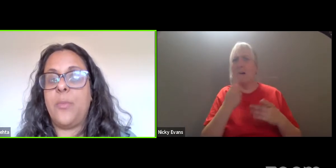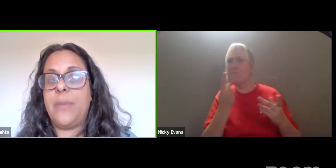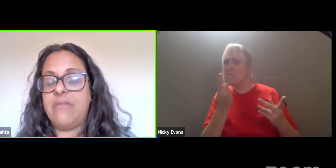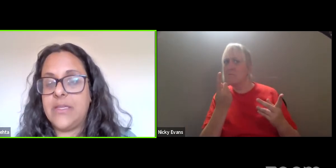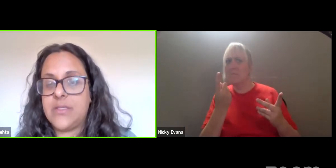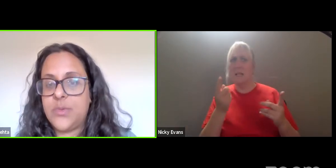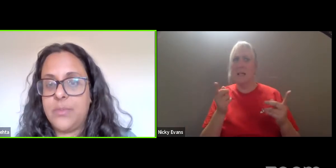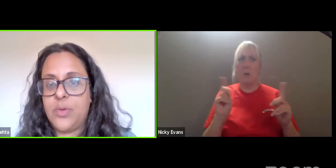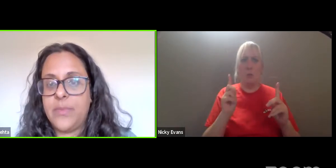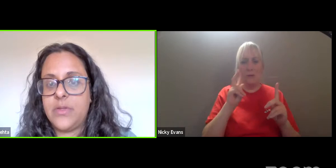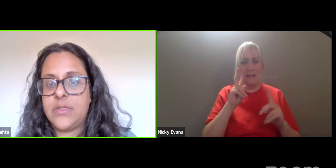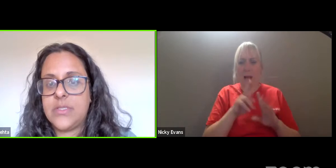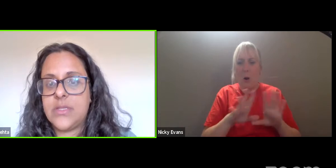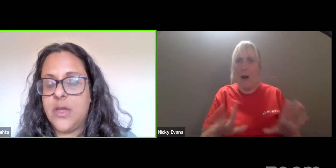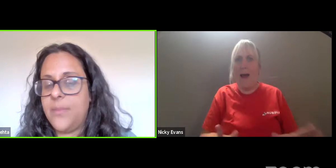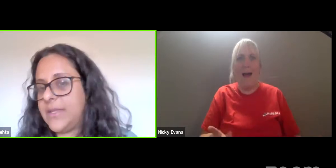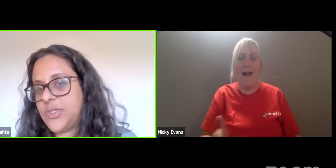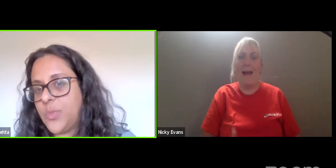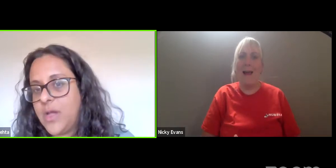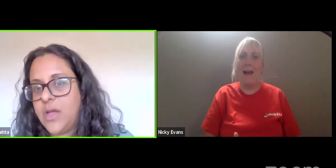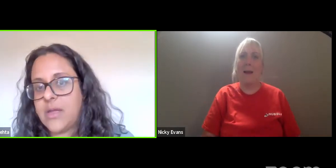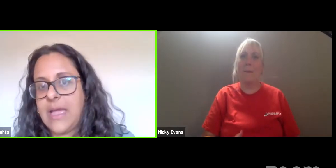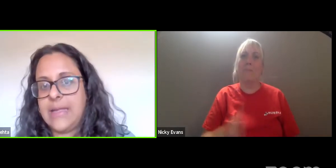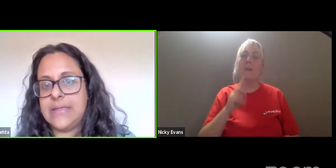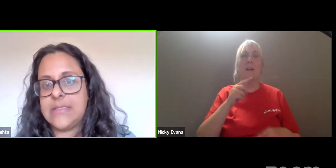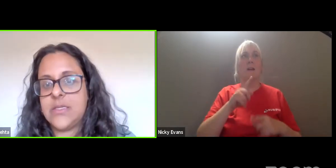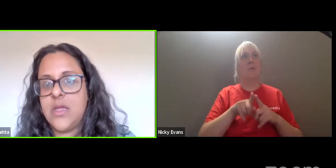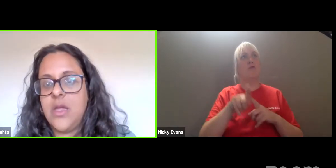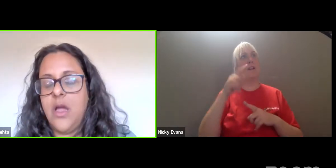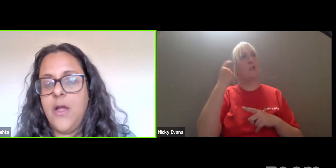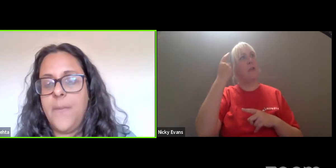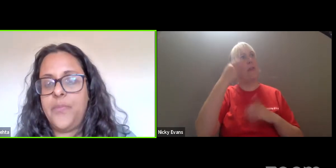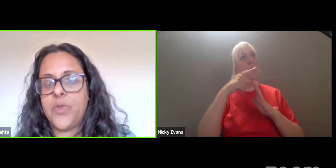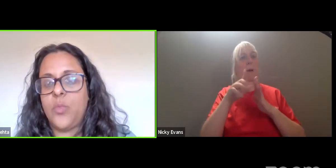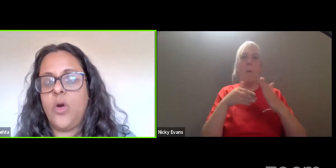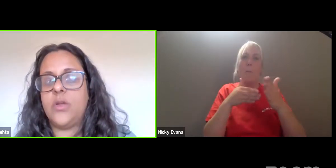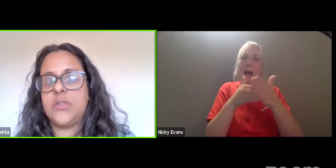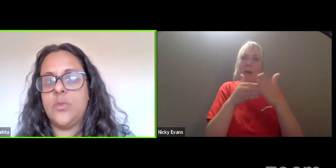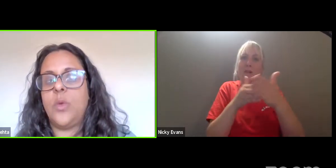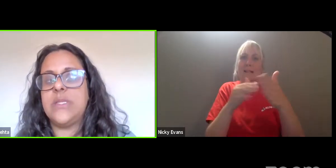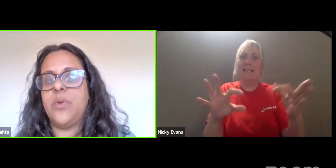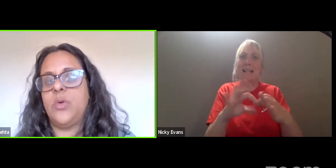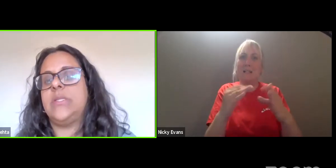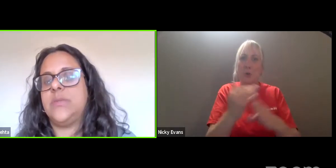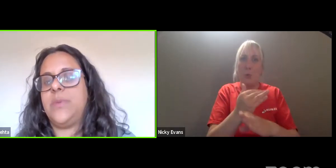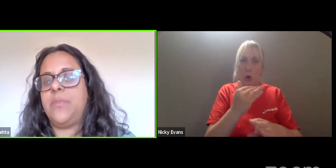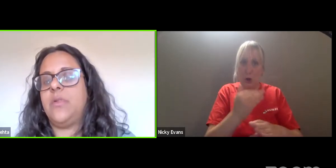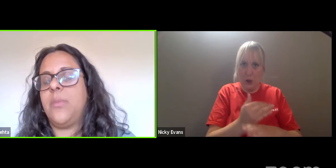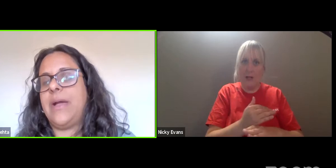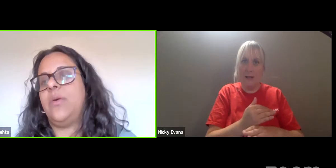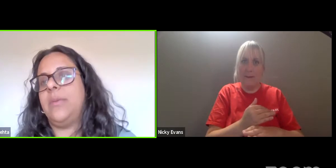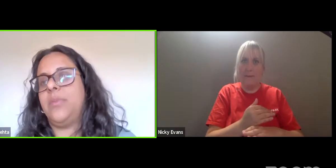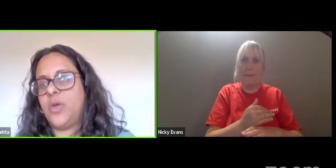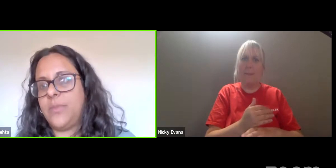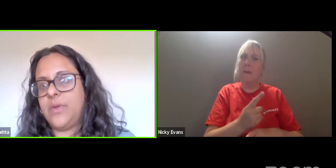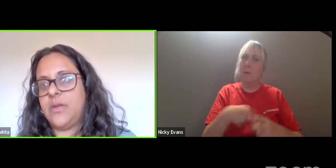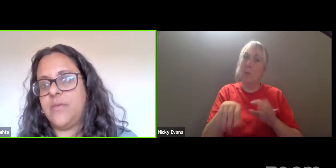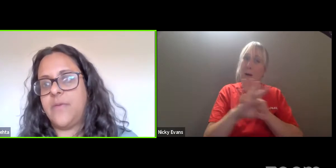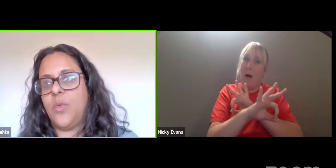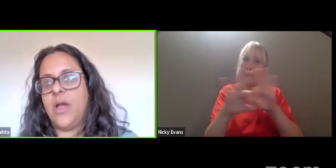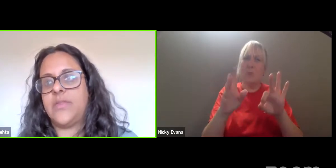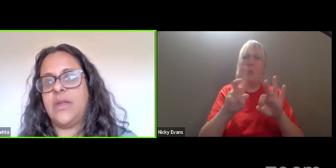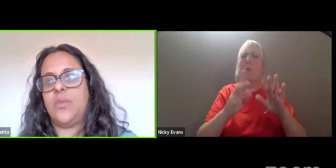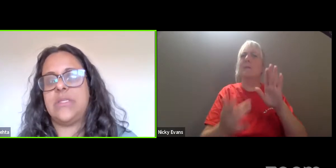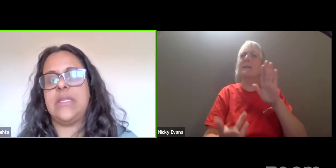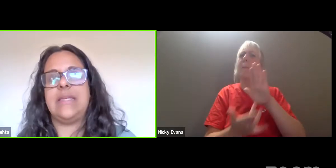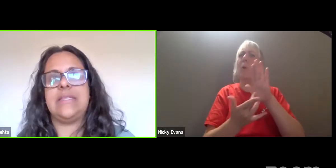thinking about barriers to employment and to work, and what was important to people about employment and